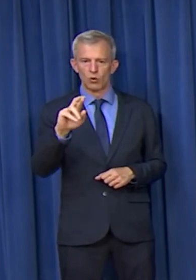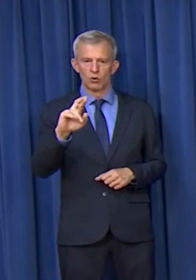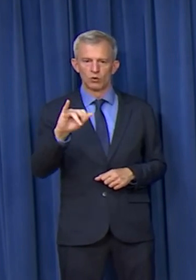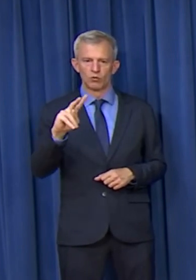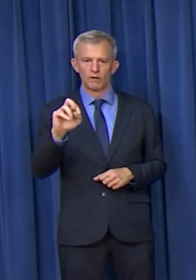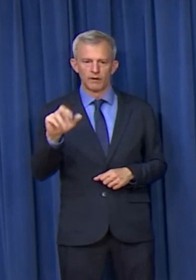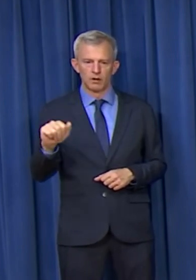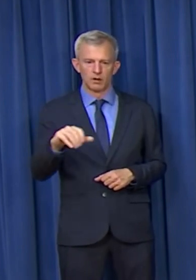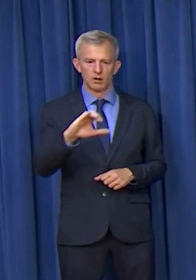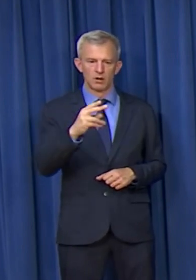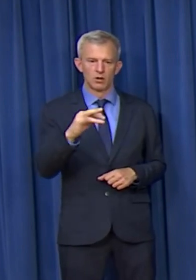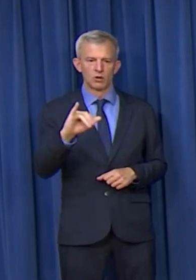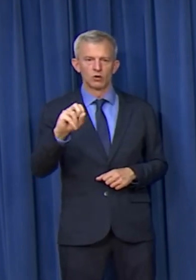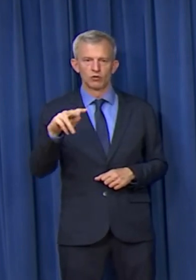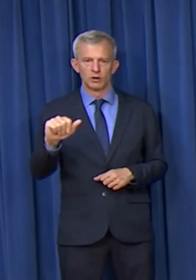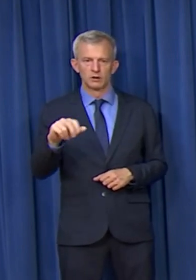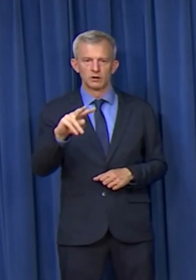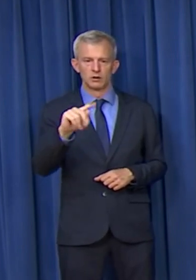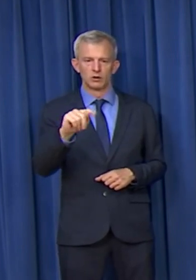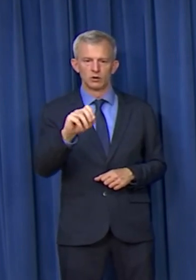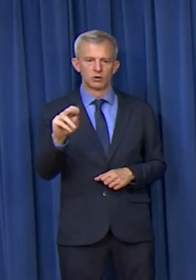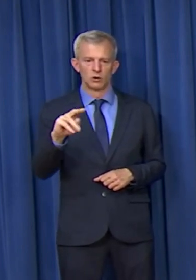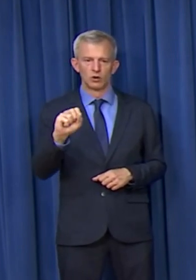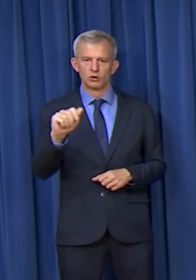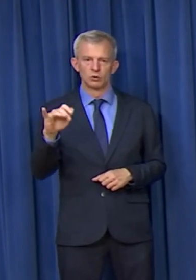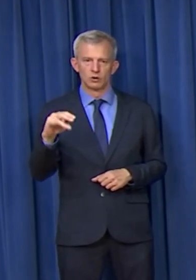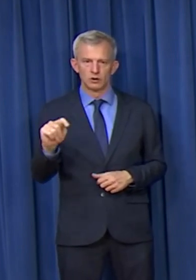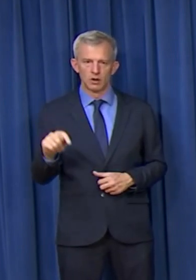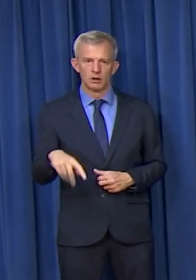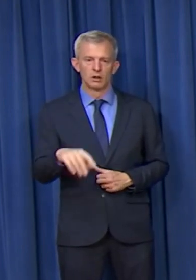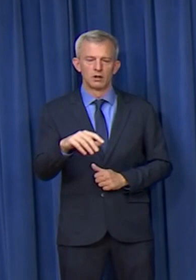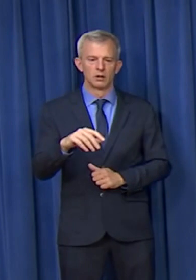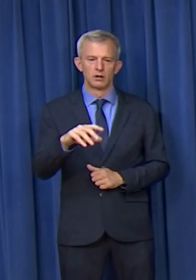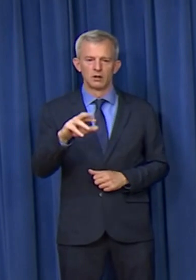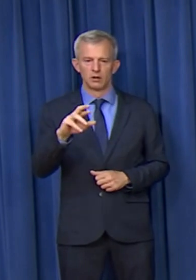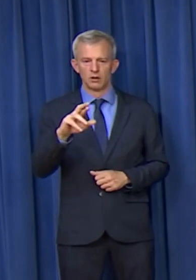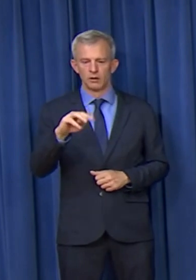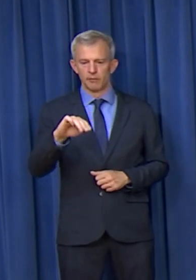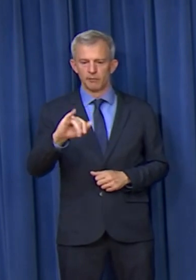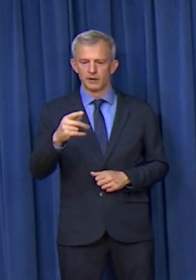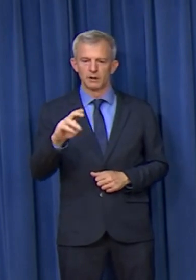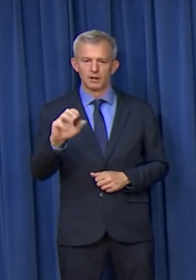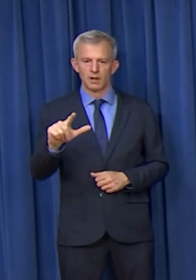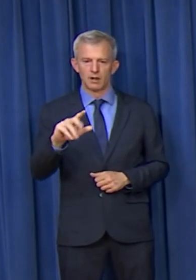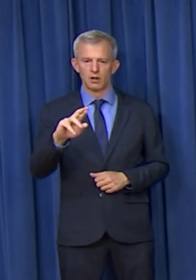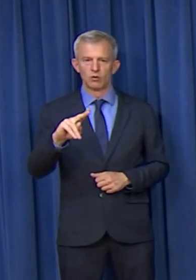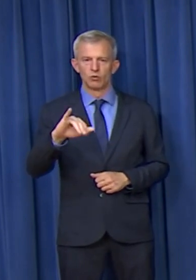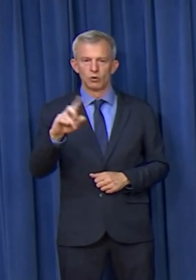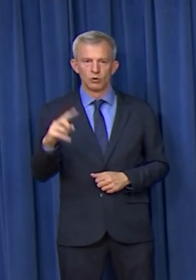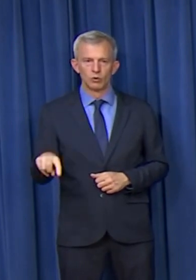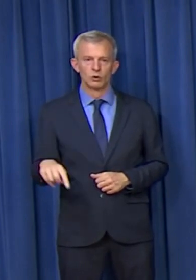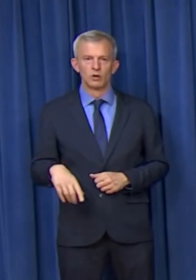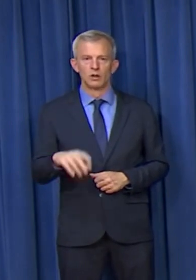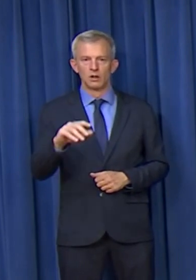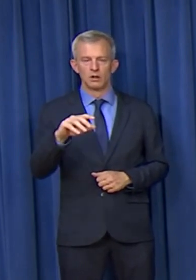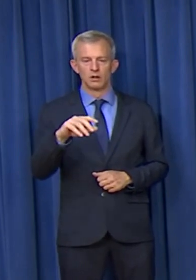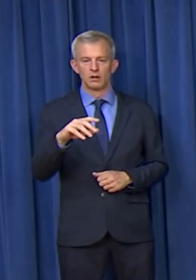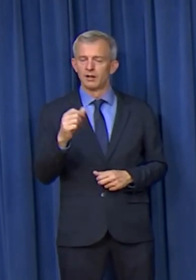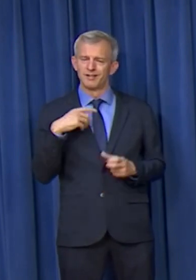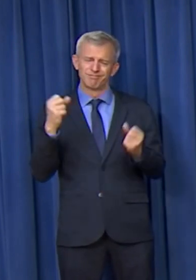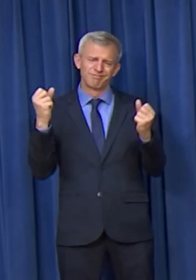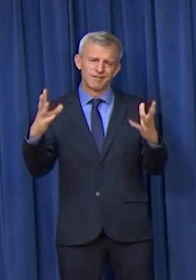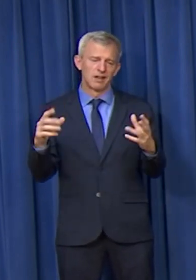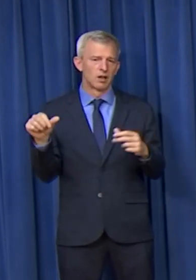Toussaint, William Pletcher, Rebecca Morse, Miguel Ruiz, and Car Tikoski, among